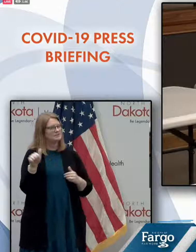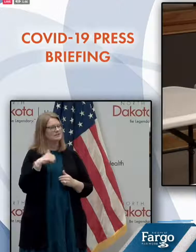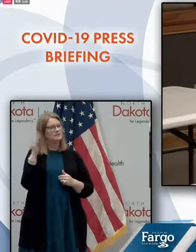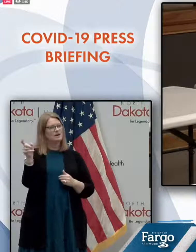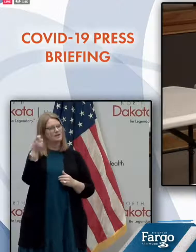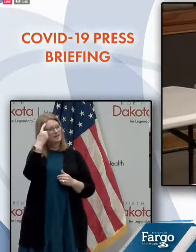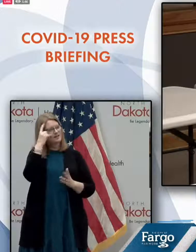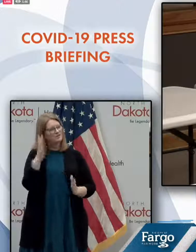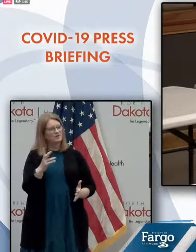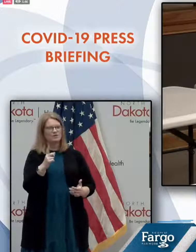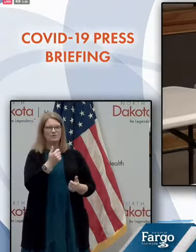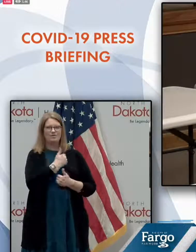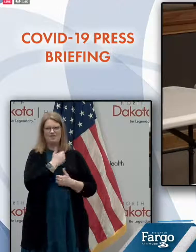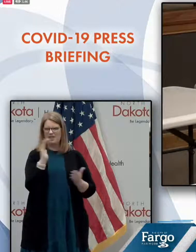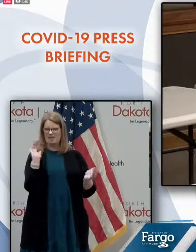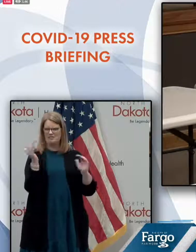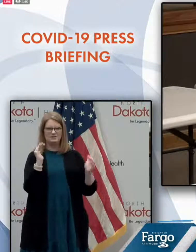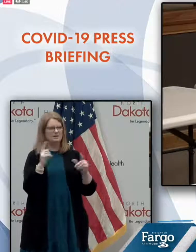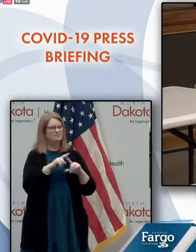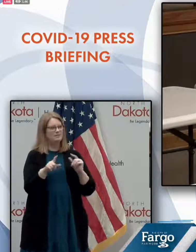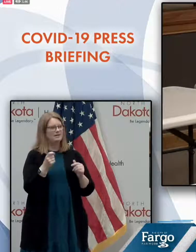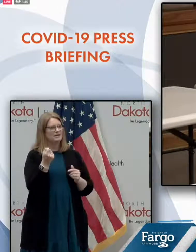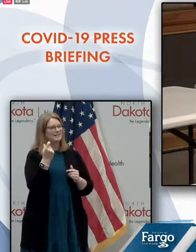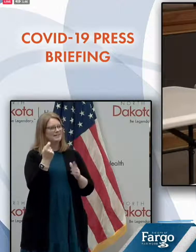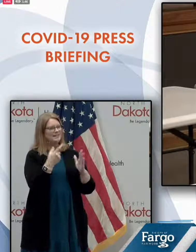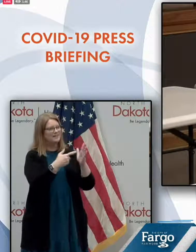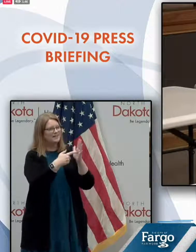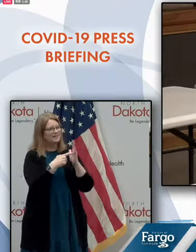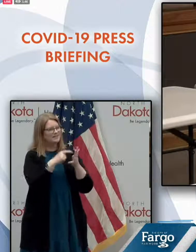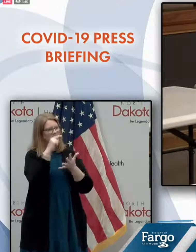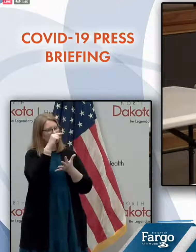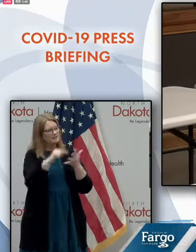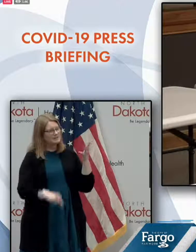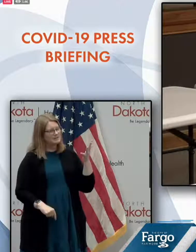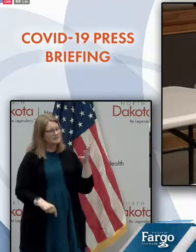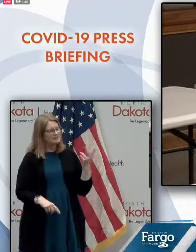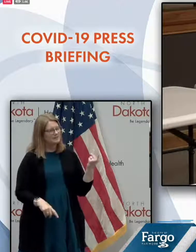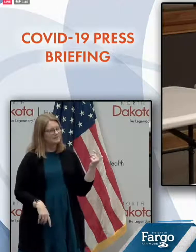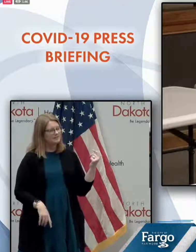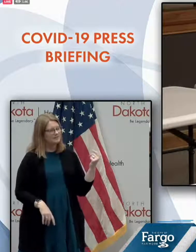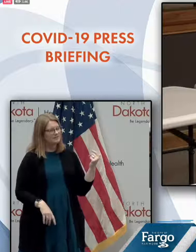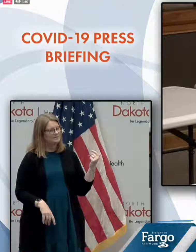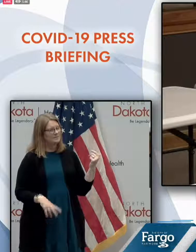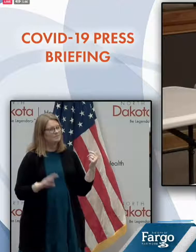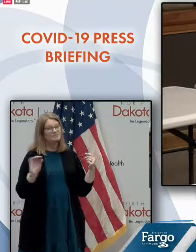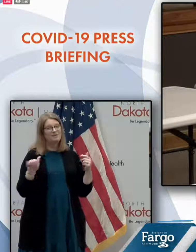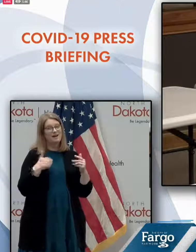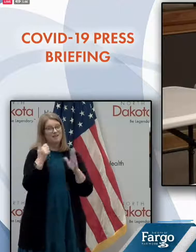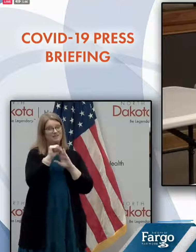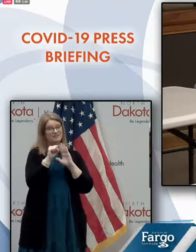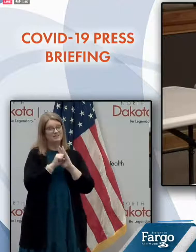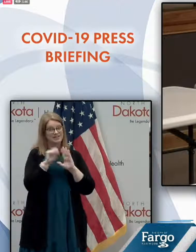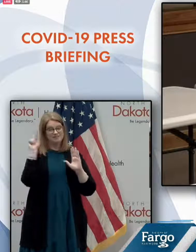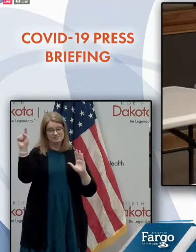governors, but when we have these 11 criteria in place and the human factor, we're seeing surrounding states making or re-implementing